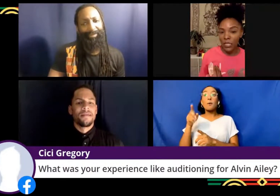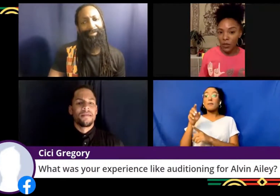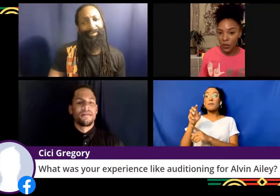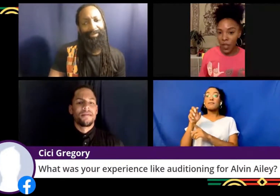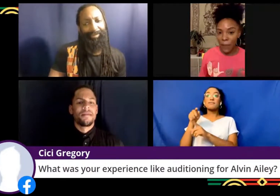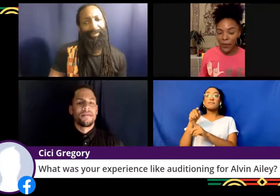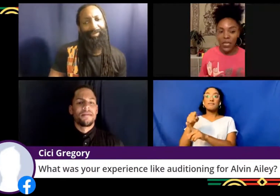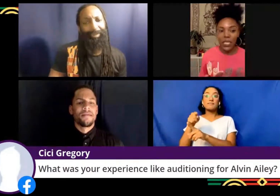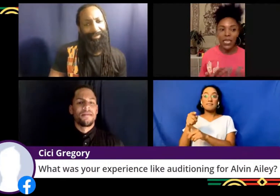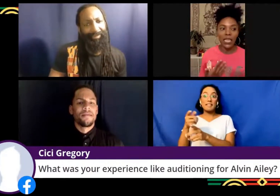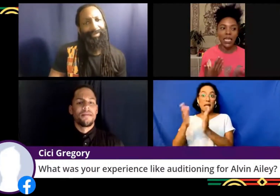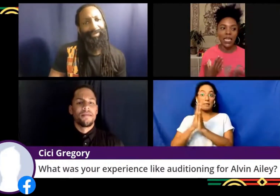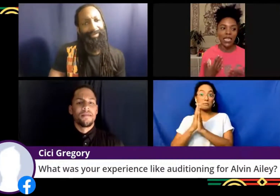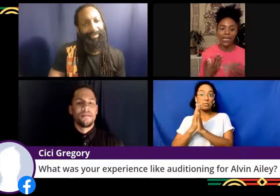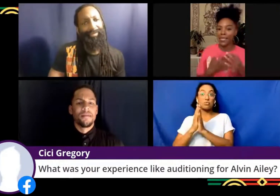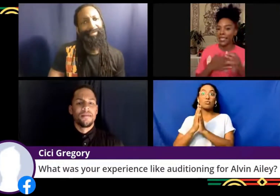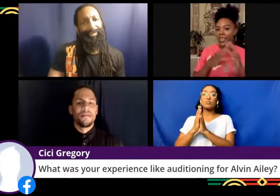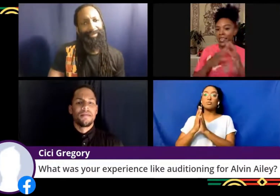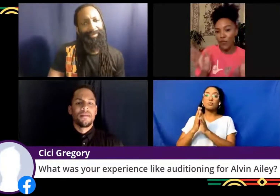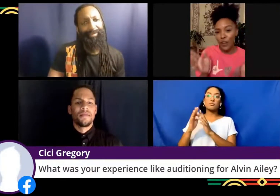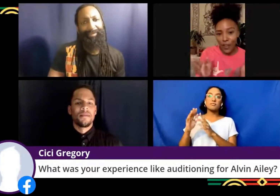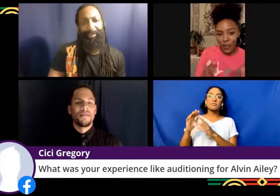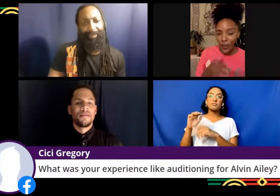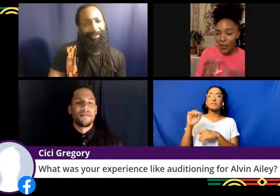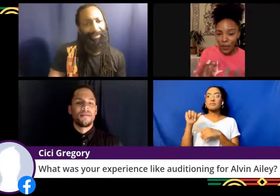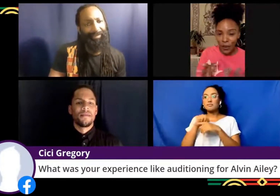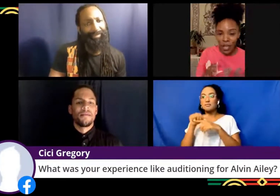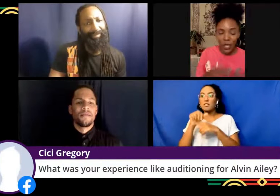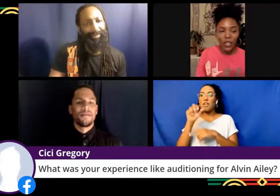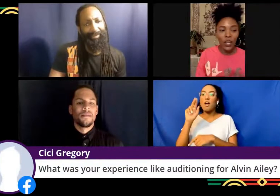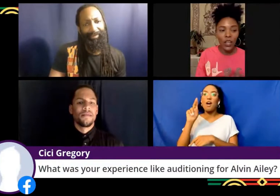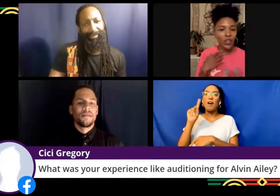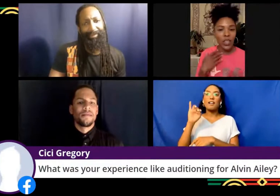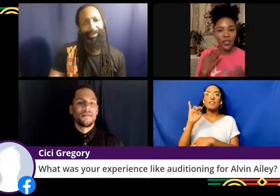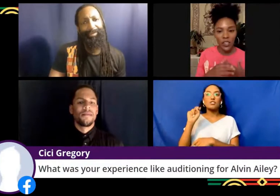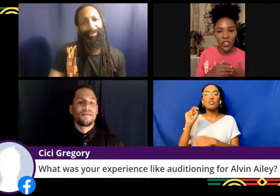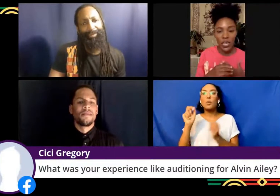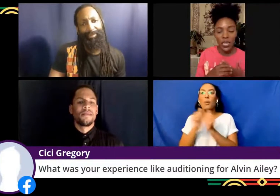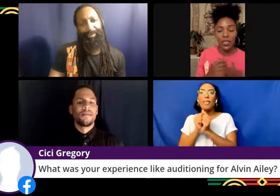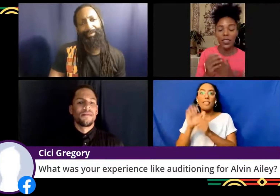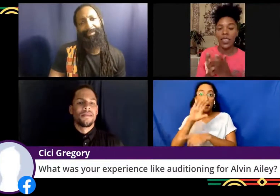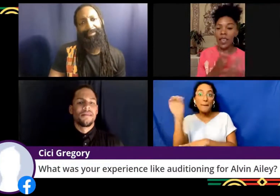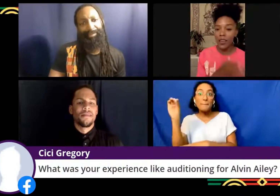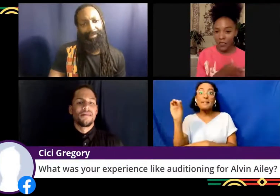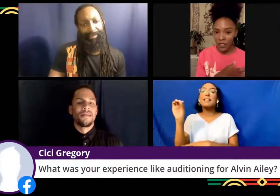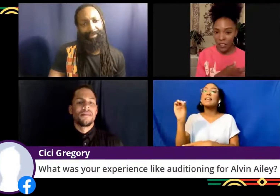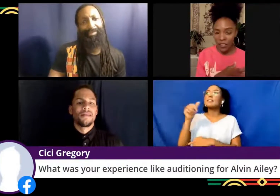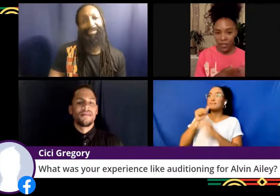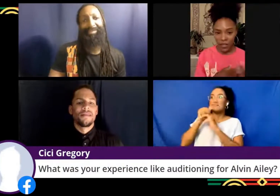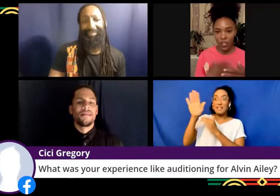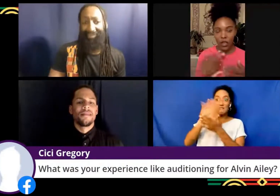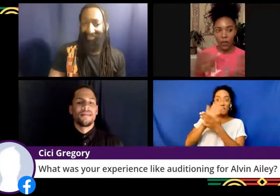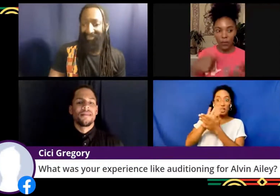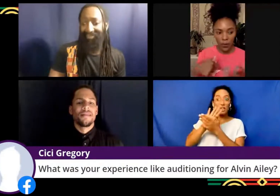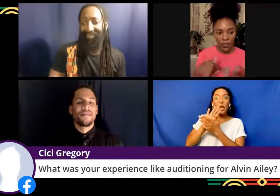me to come audition with the company, and I sent in a video reel. I couldn't go to the audition the day of the